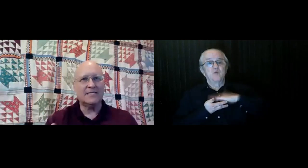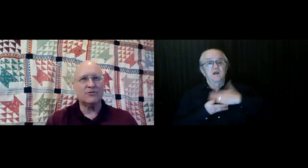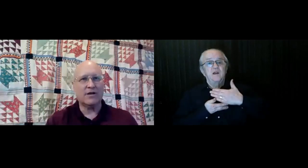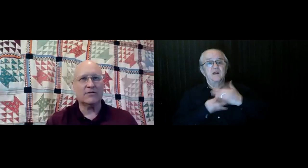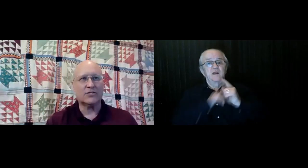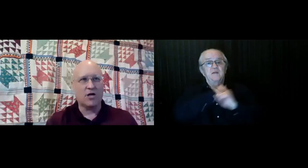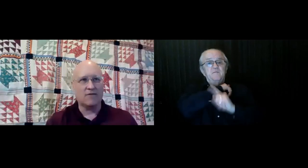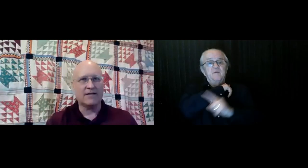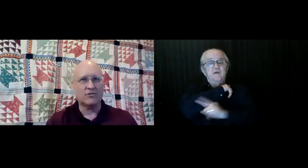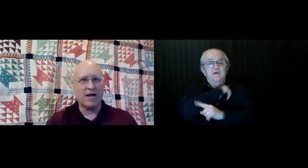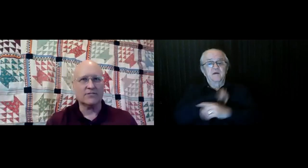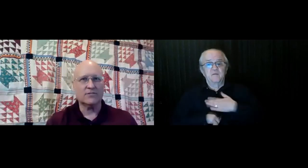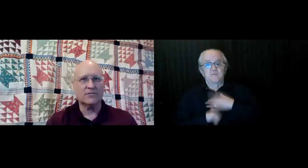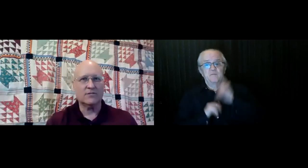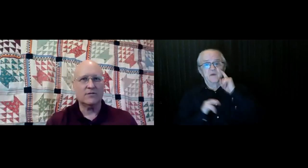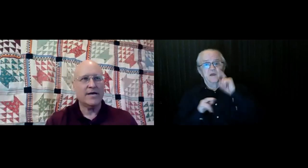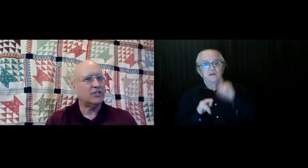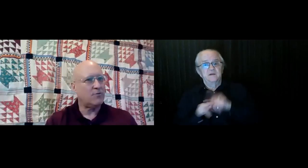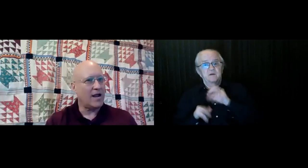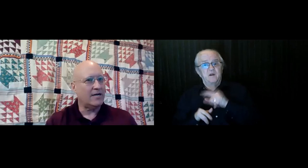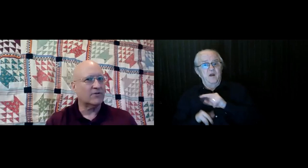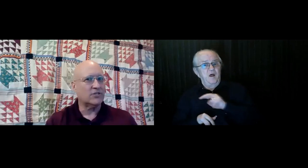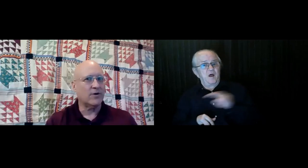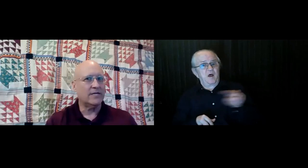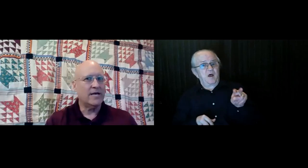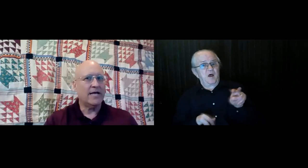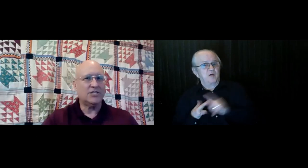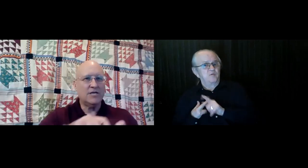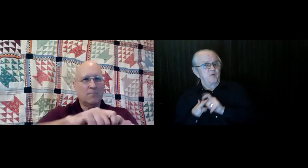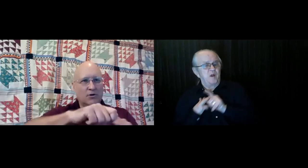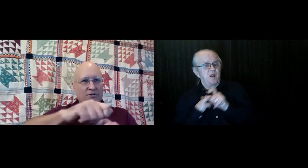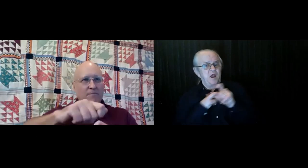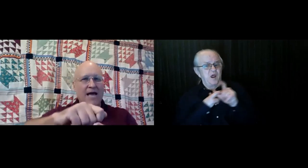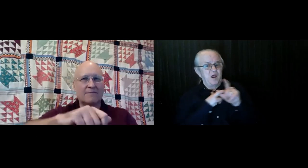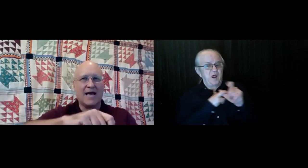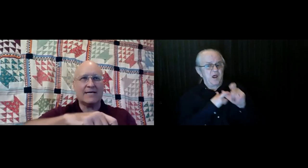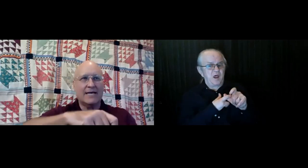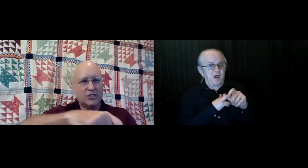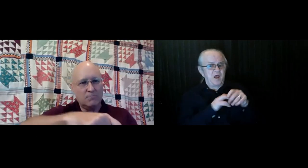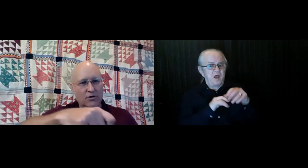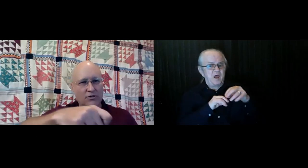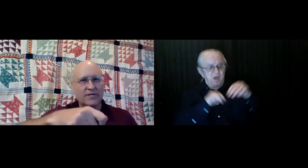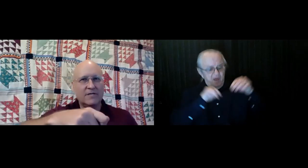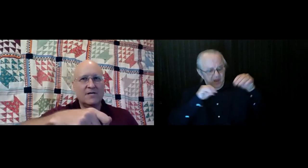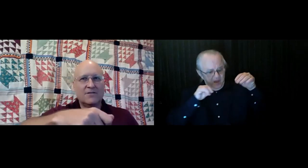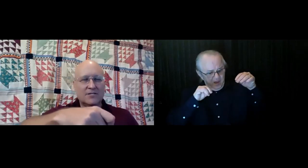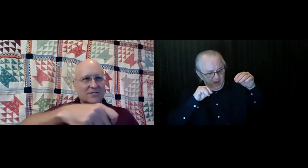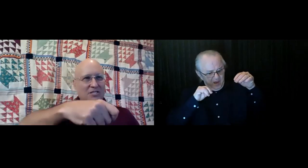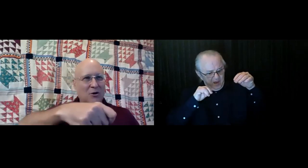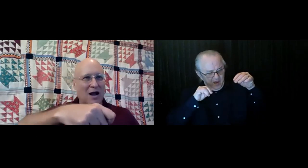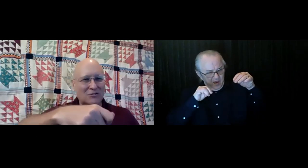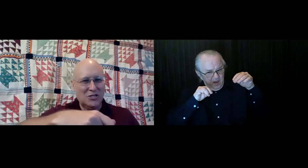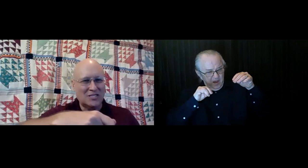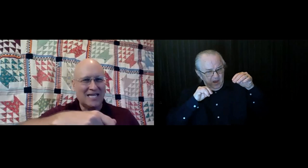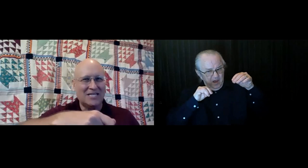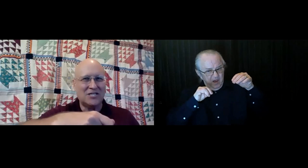my sister Carol saw that dress and she ran over to it and she pulled the bag back and she pulled the